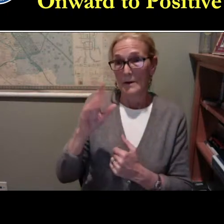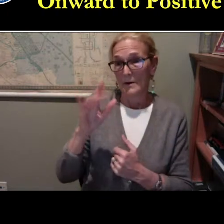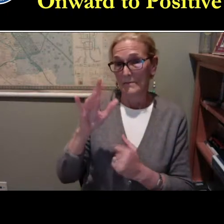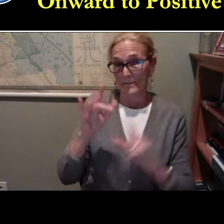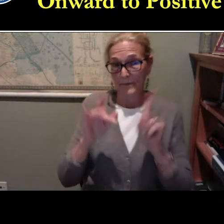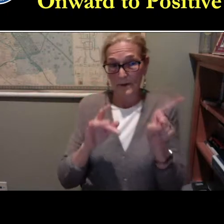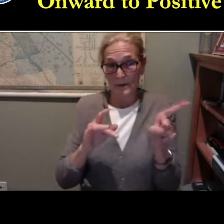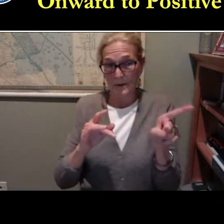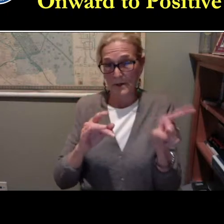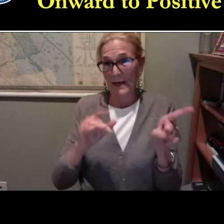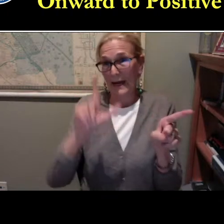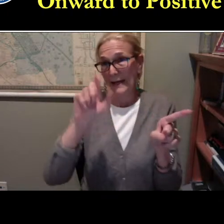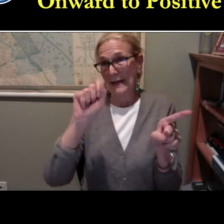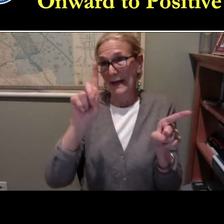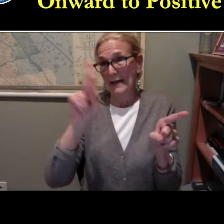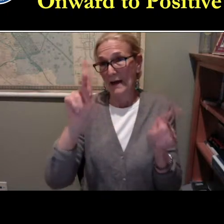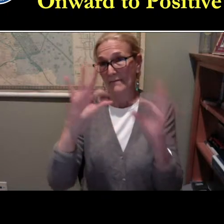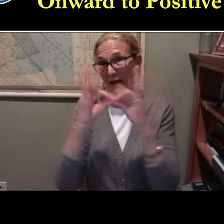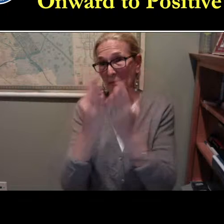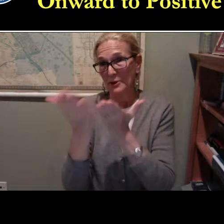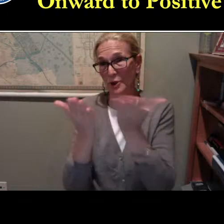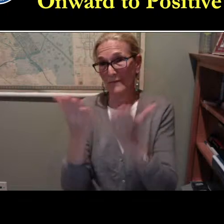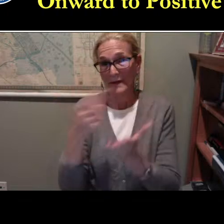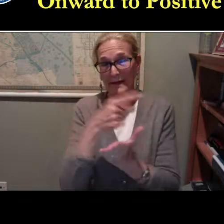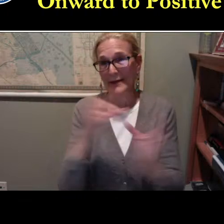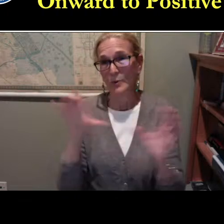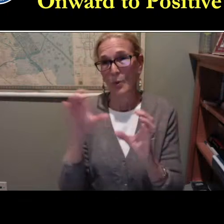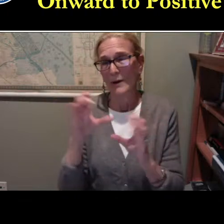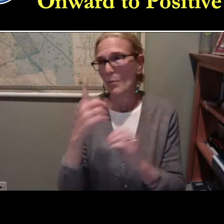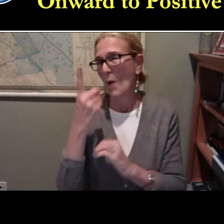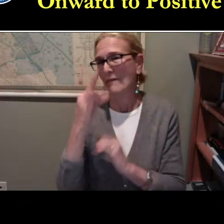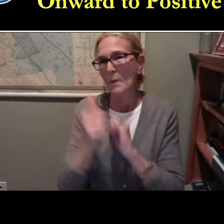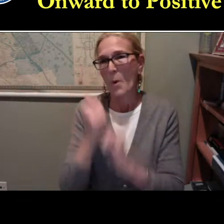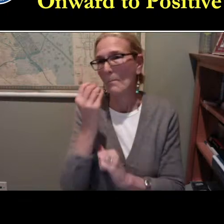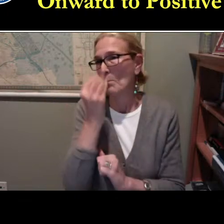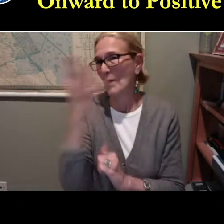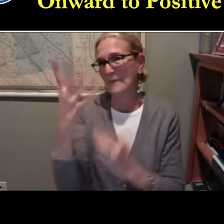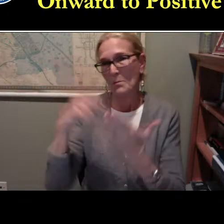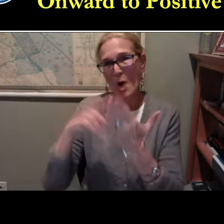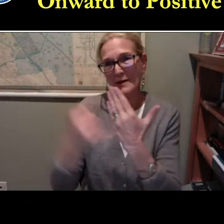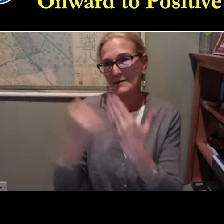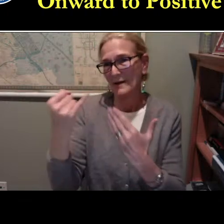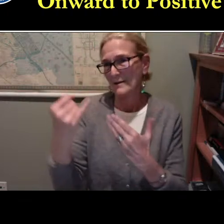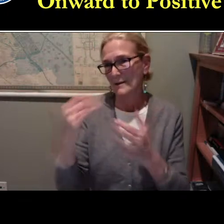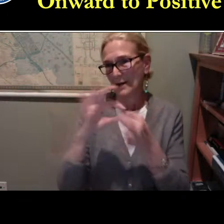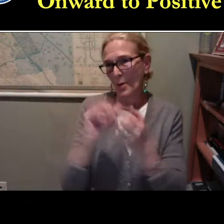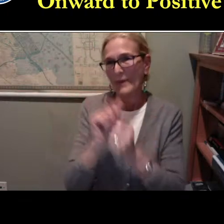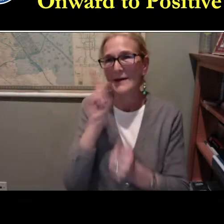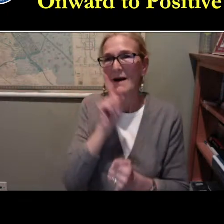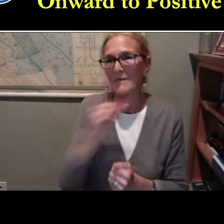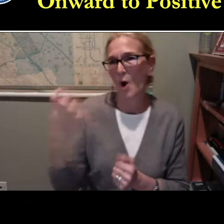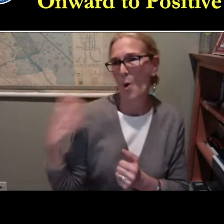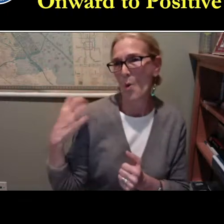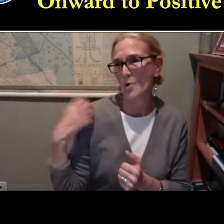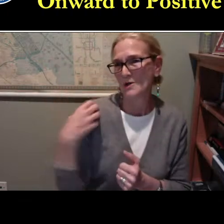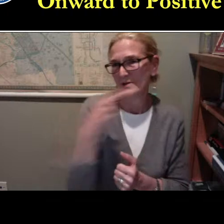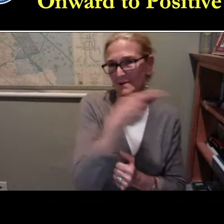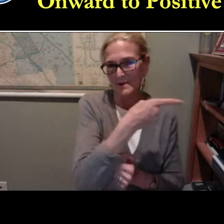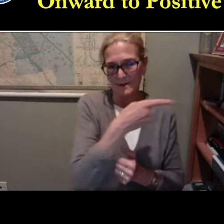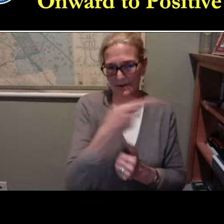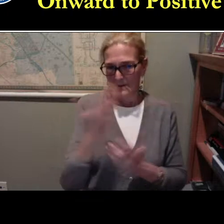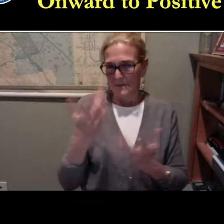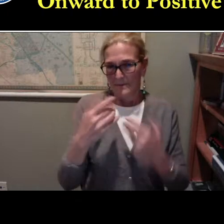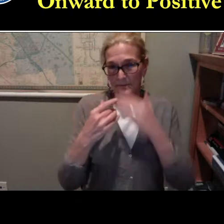Yes, yes, that's a great question. Um, Lead K Family Services is, I think, is doing, it's a